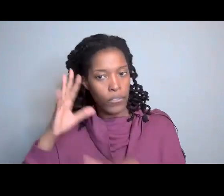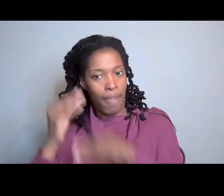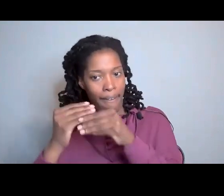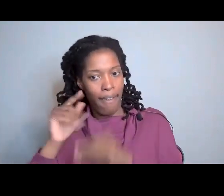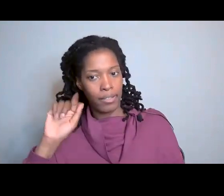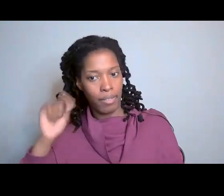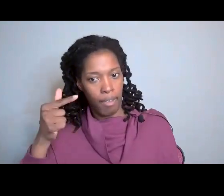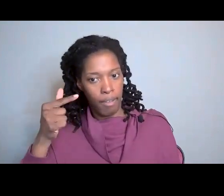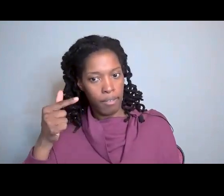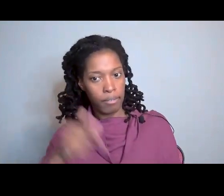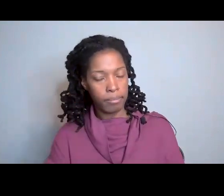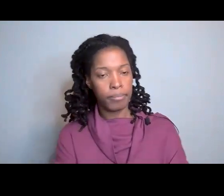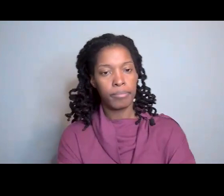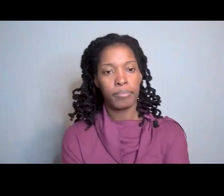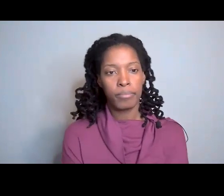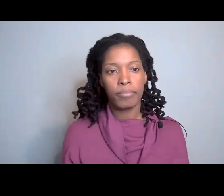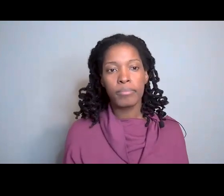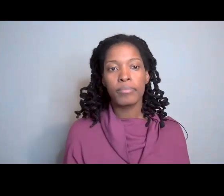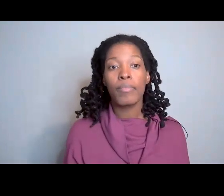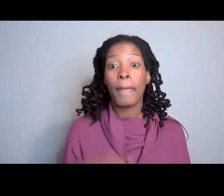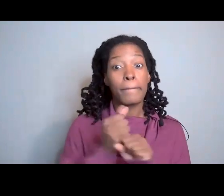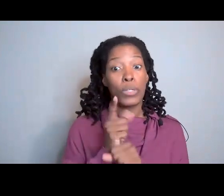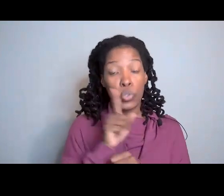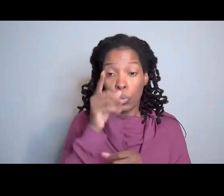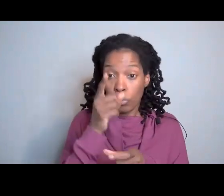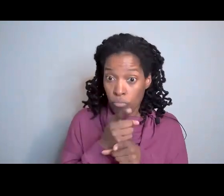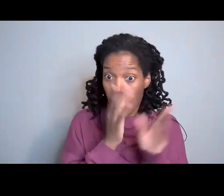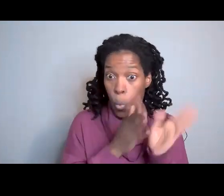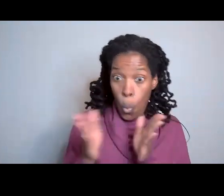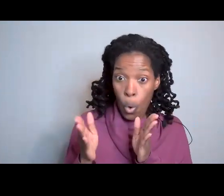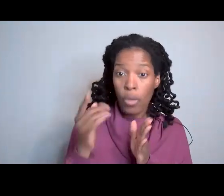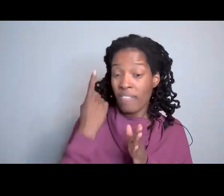that they are in the correct order in the tag tree.